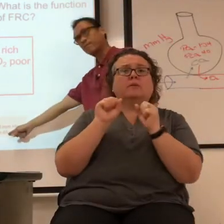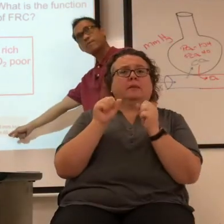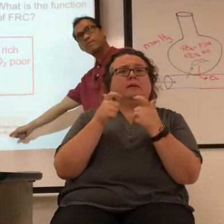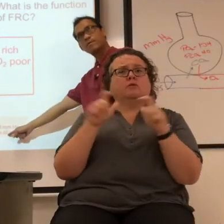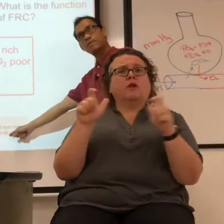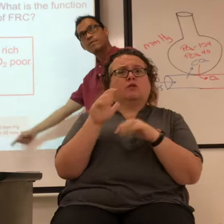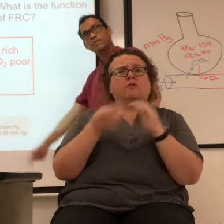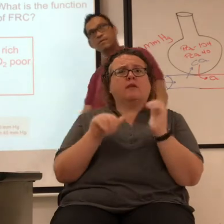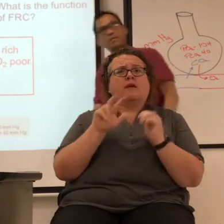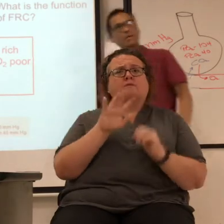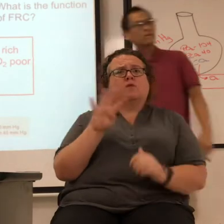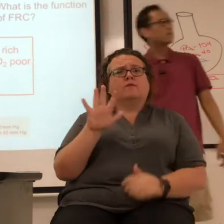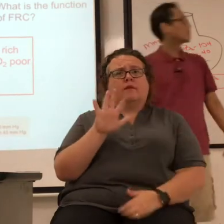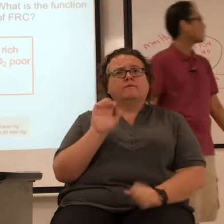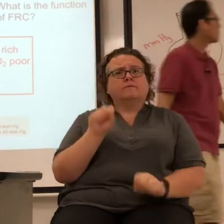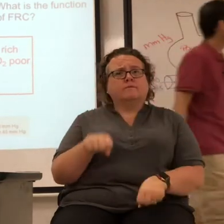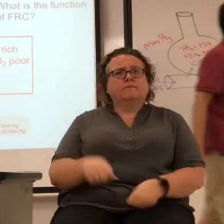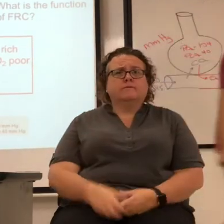45.